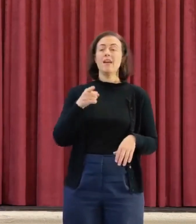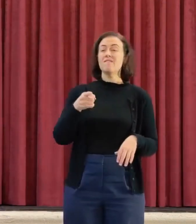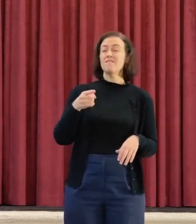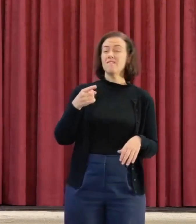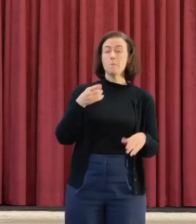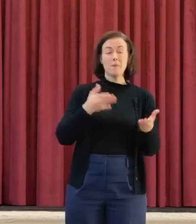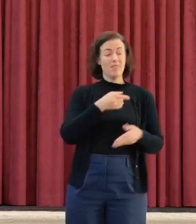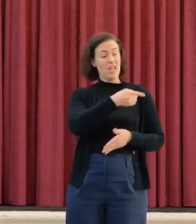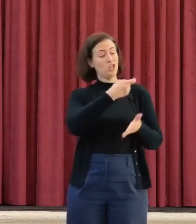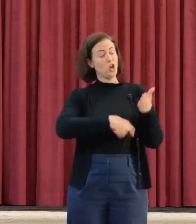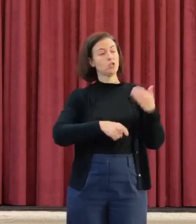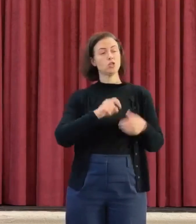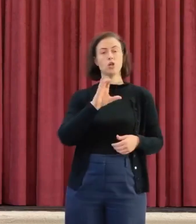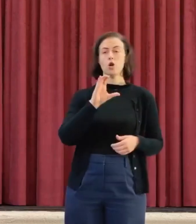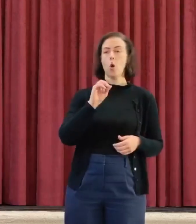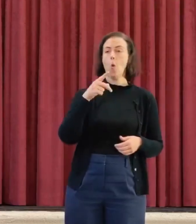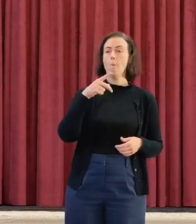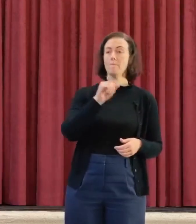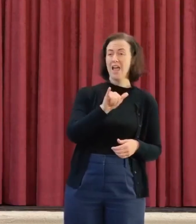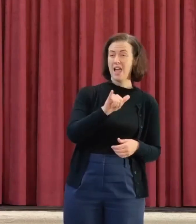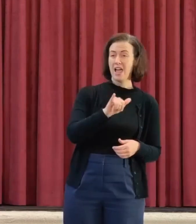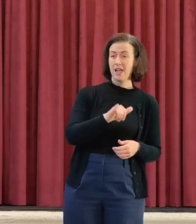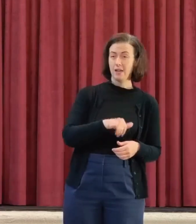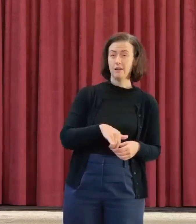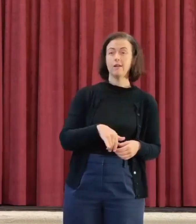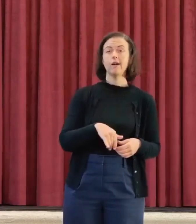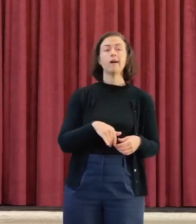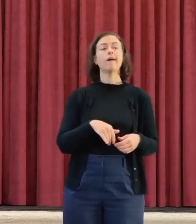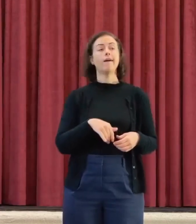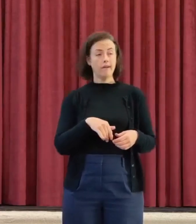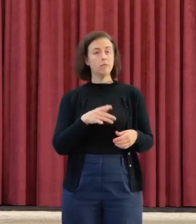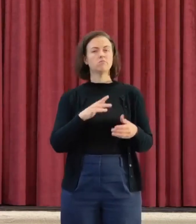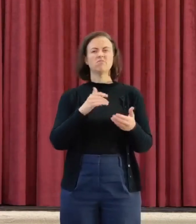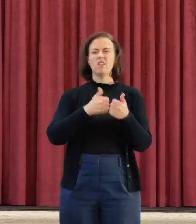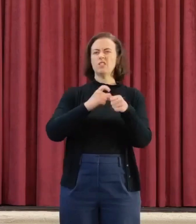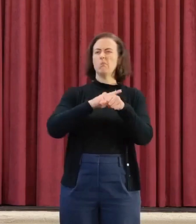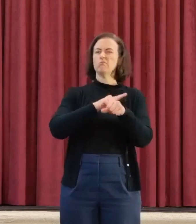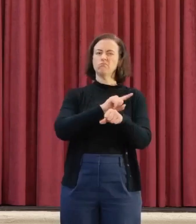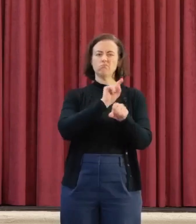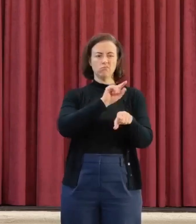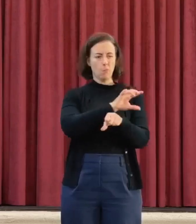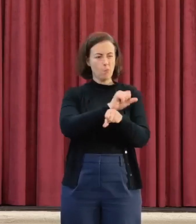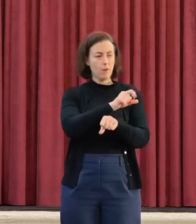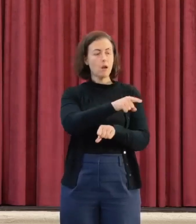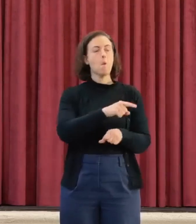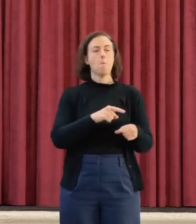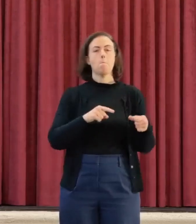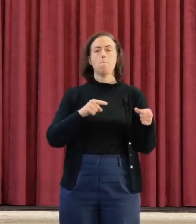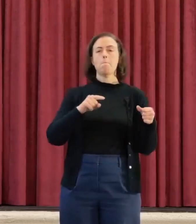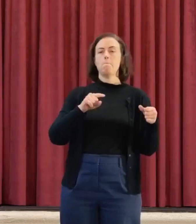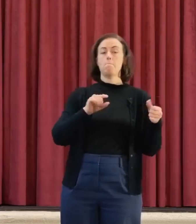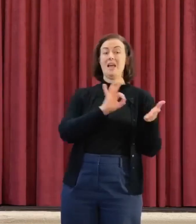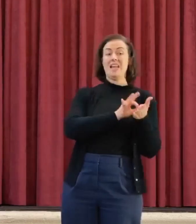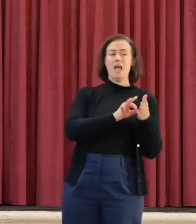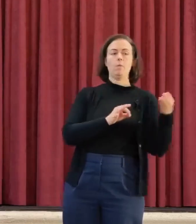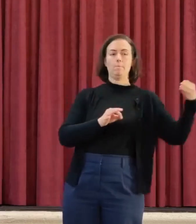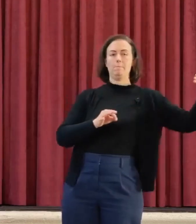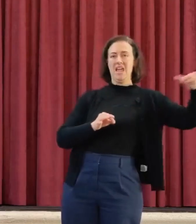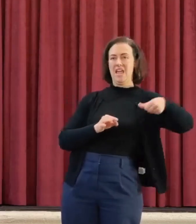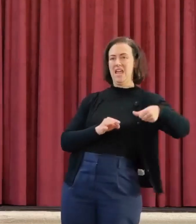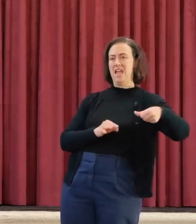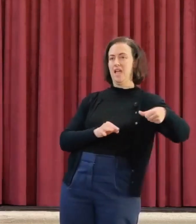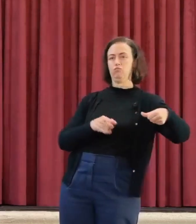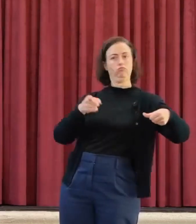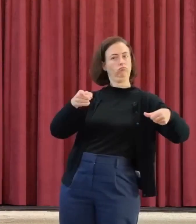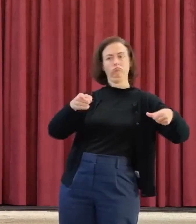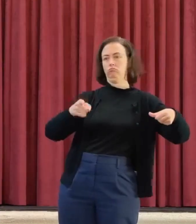plan, when you go to see your doctor, and if you have any co-pays, Medi-Cal will pay for it. And good thing about